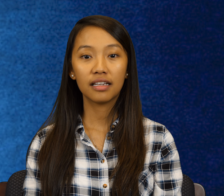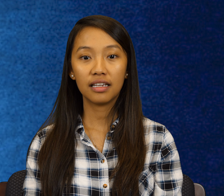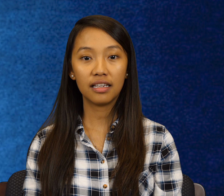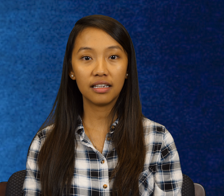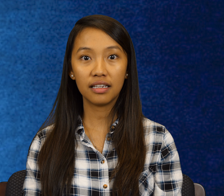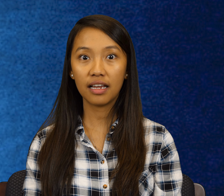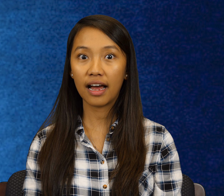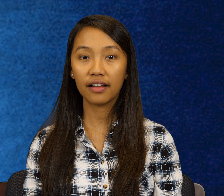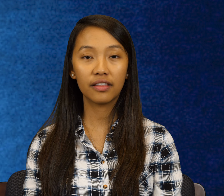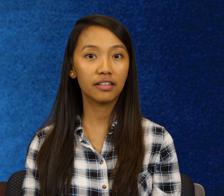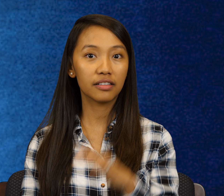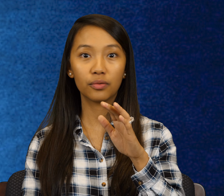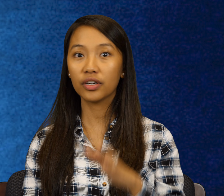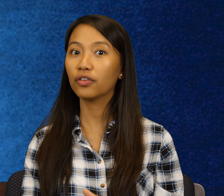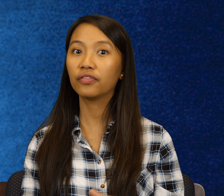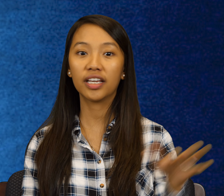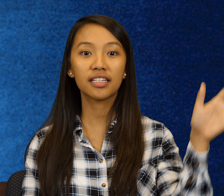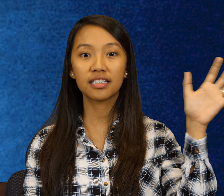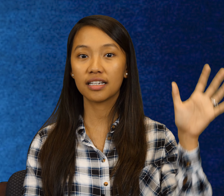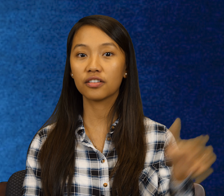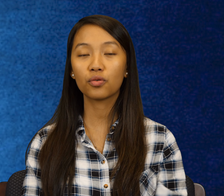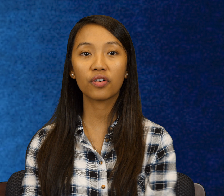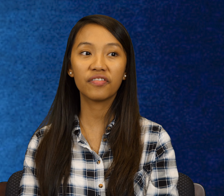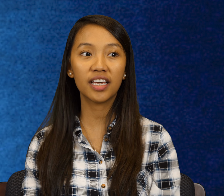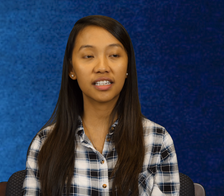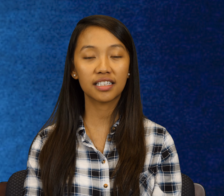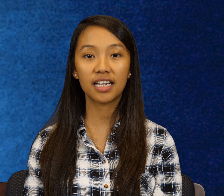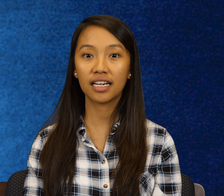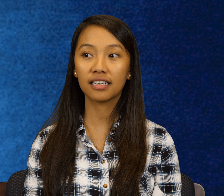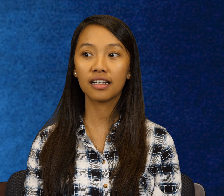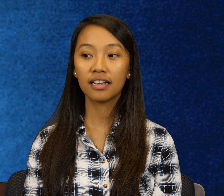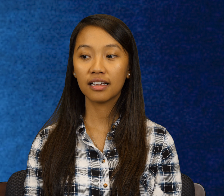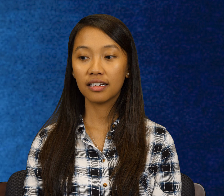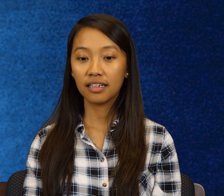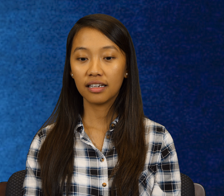he had the window fixed and the door fixed. And